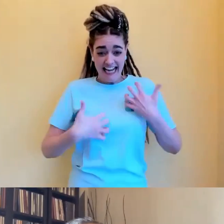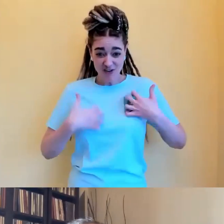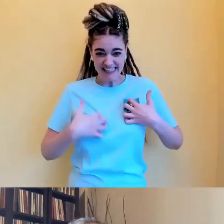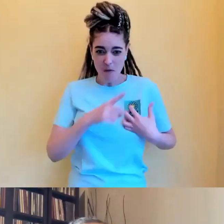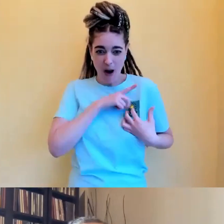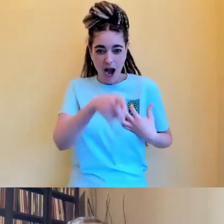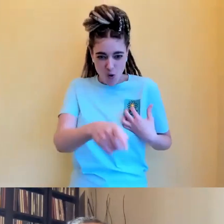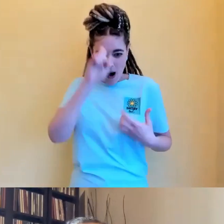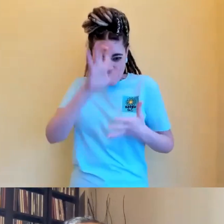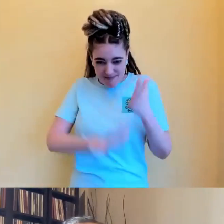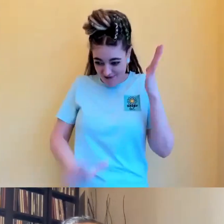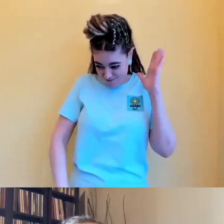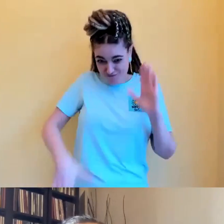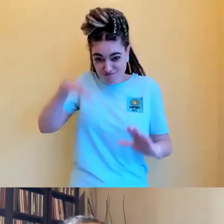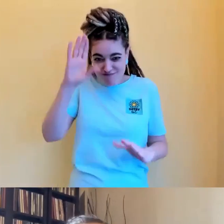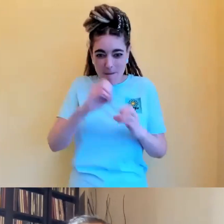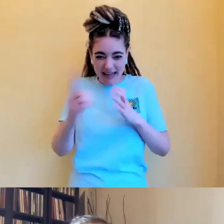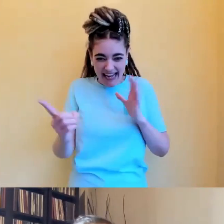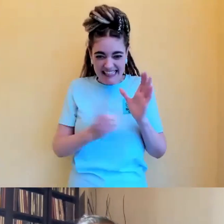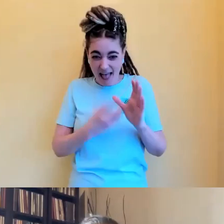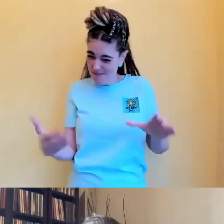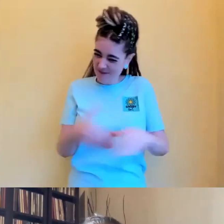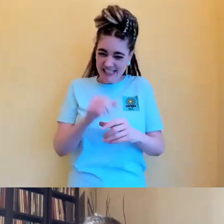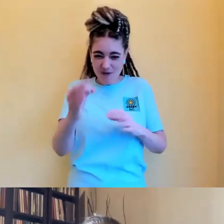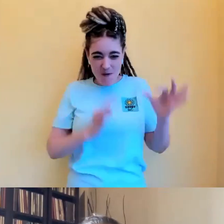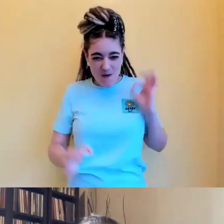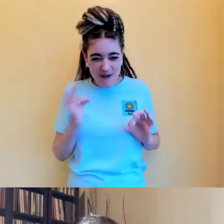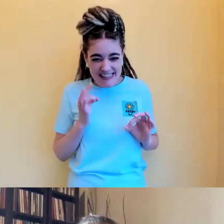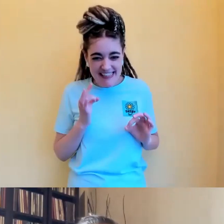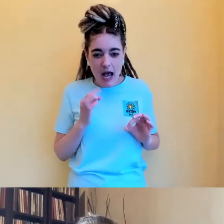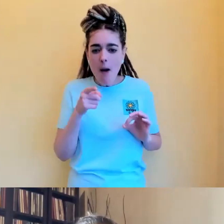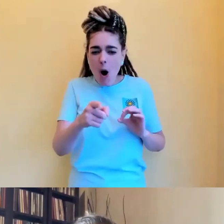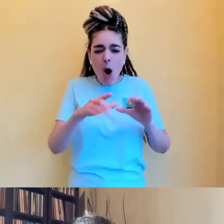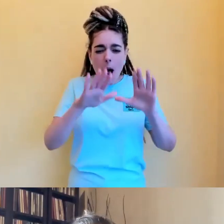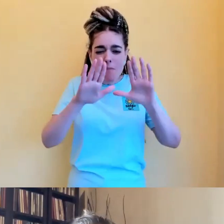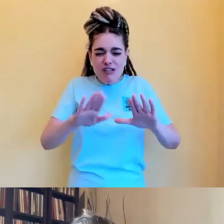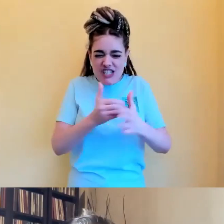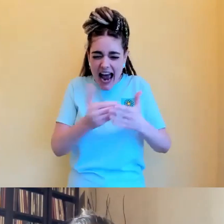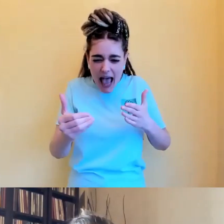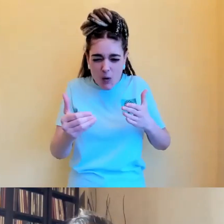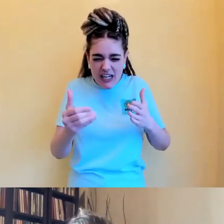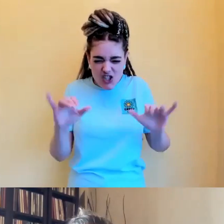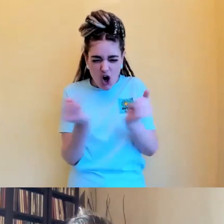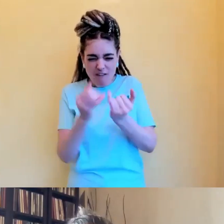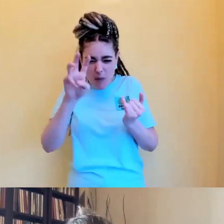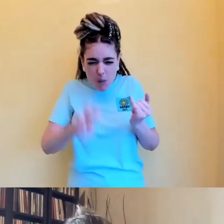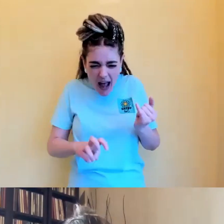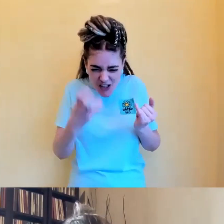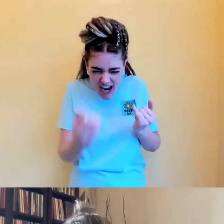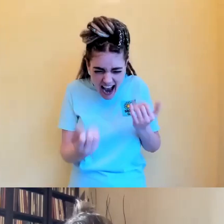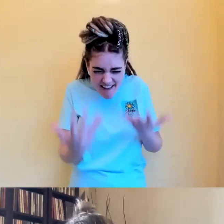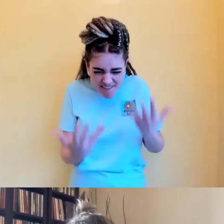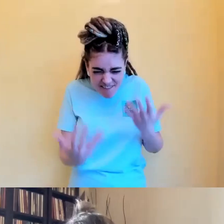in British Sign Language. What are the issues around British Sign Language and Welsh? I never actually thought of that one, but that must